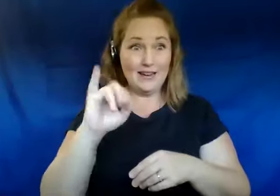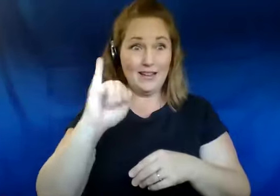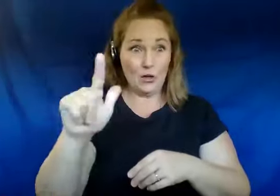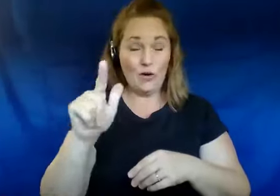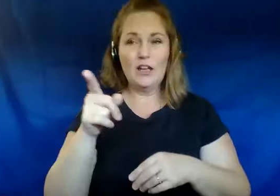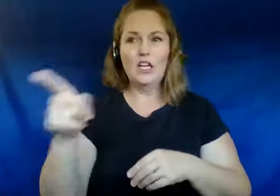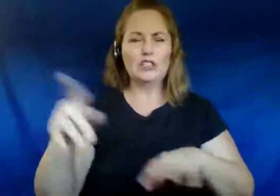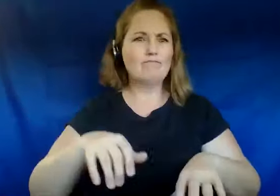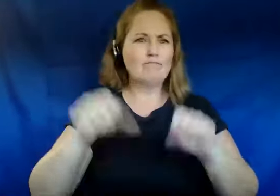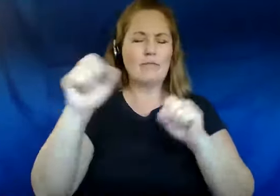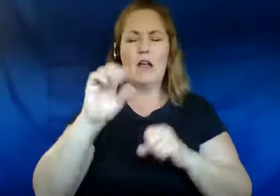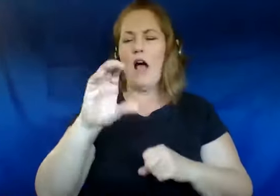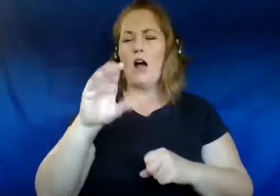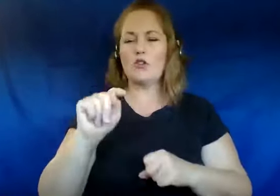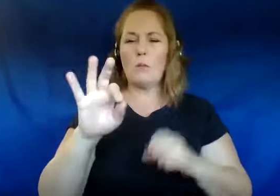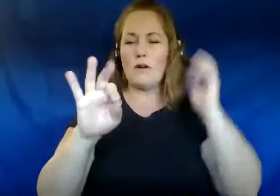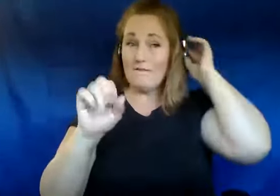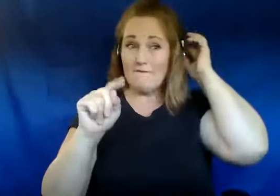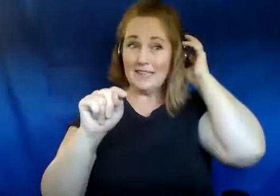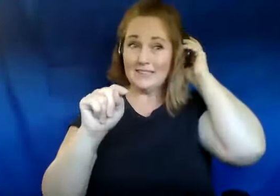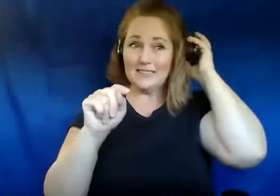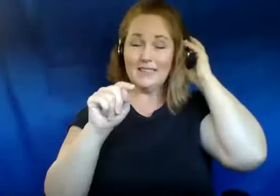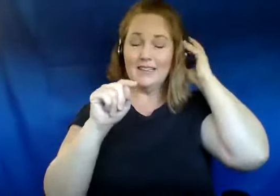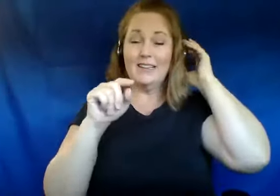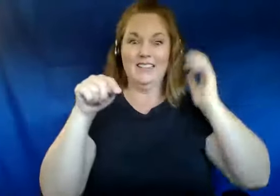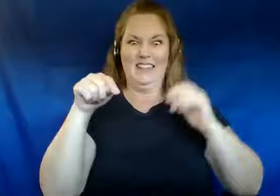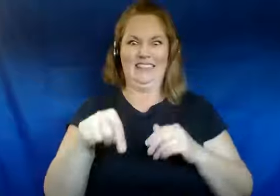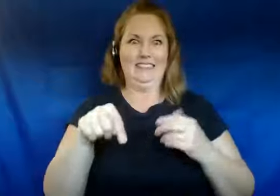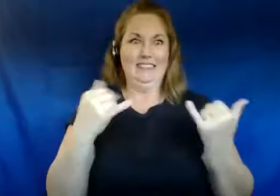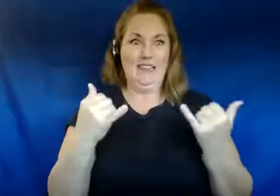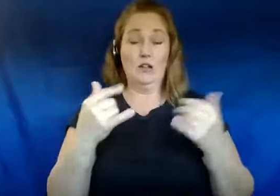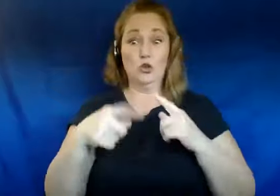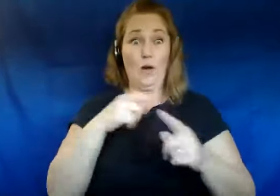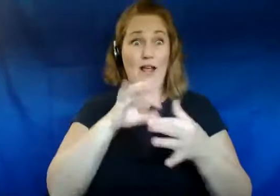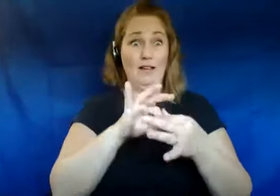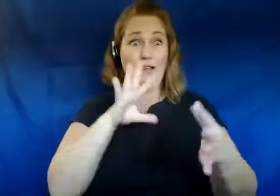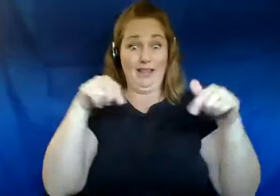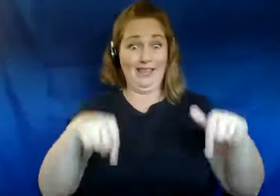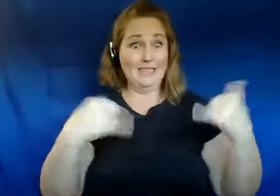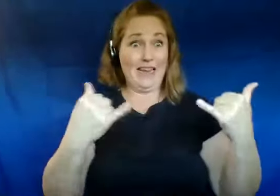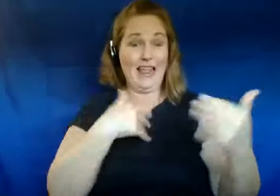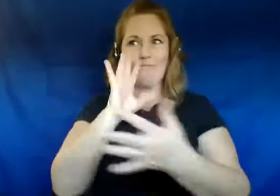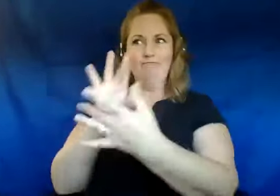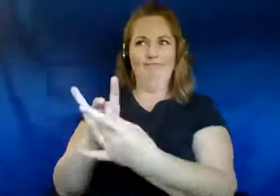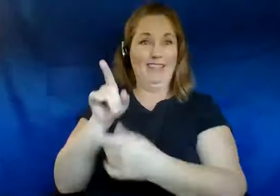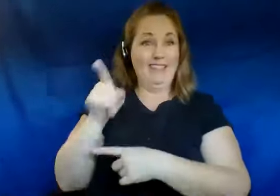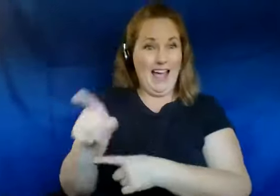Oktoberfest this whole day. So when I get off of this, I'm going on there to finish up that.